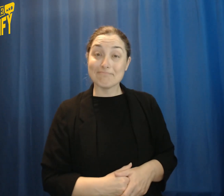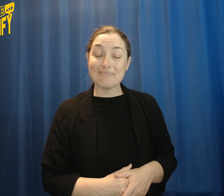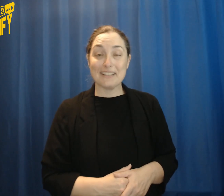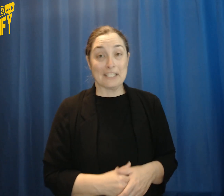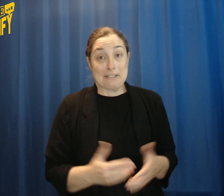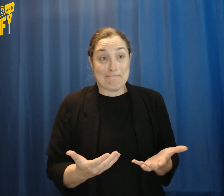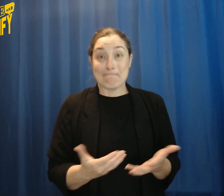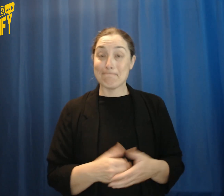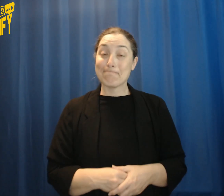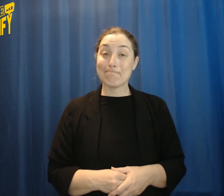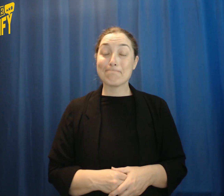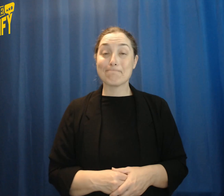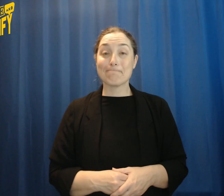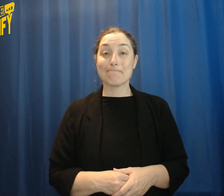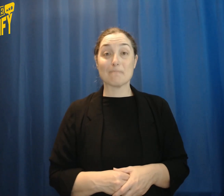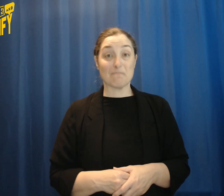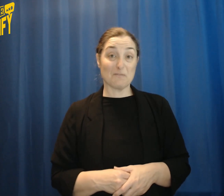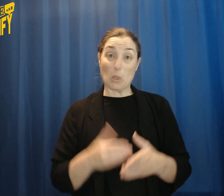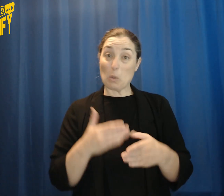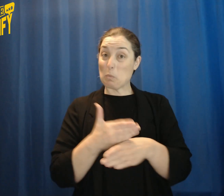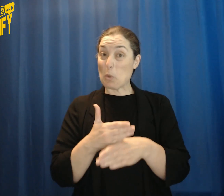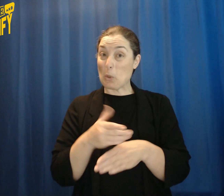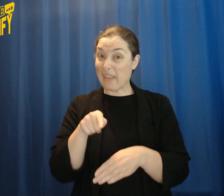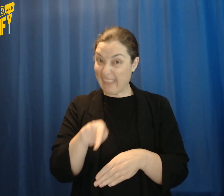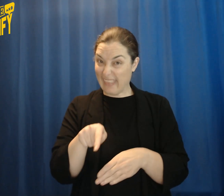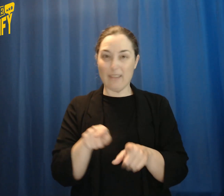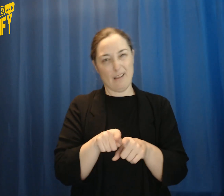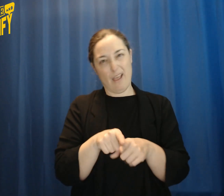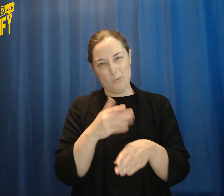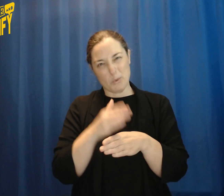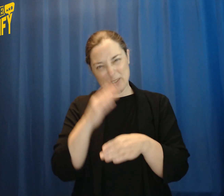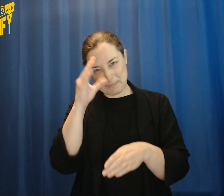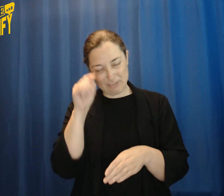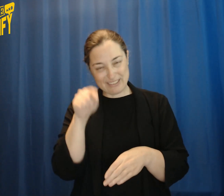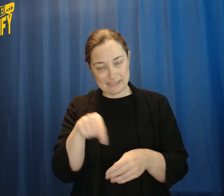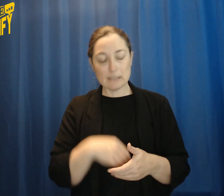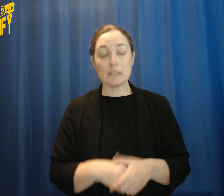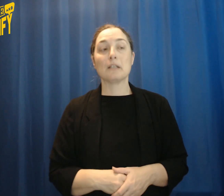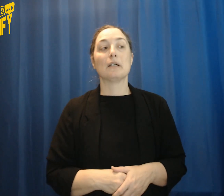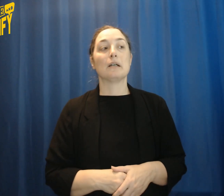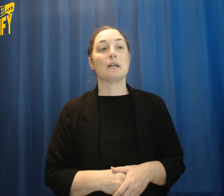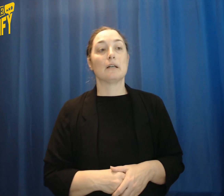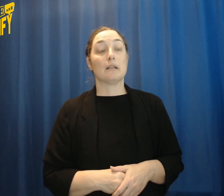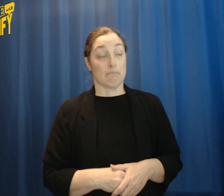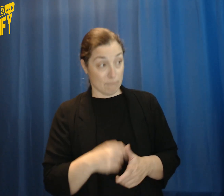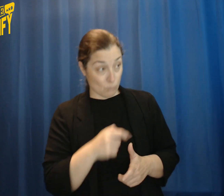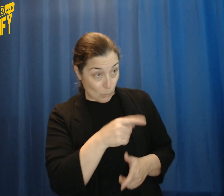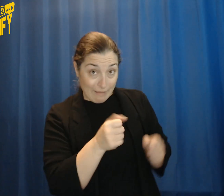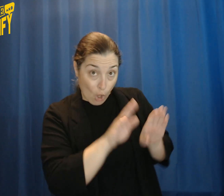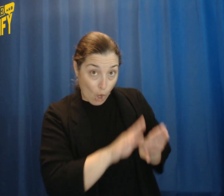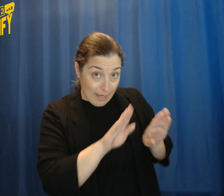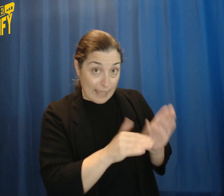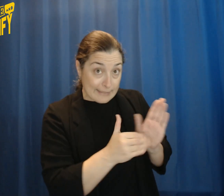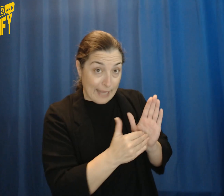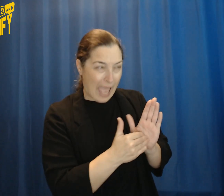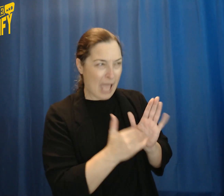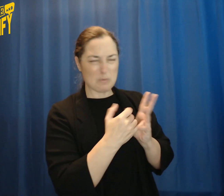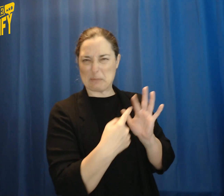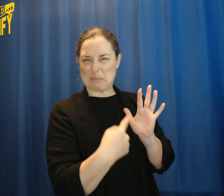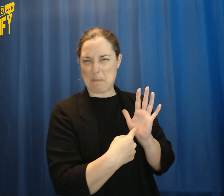did time there, like my week experience time, and then they said, oh, you got holidays now? It was like, September holidays or something.